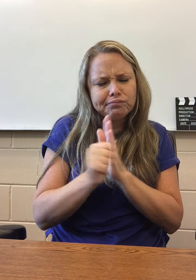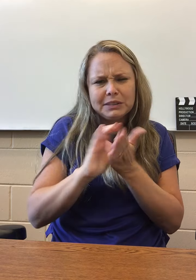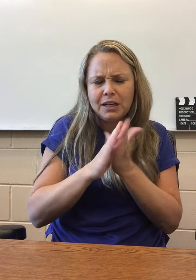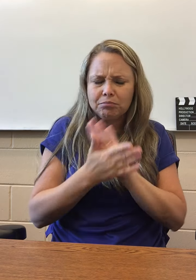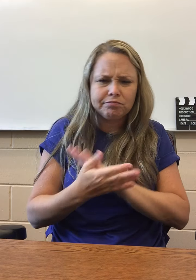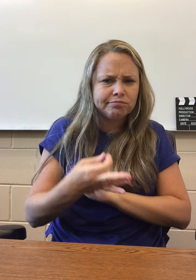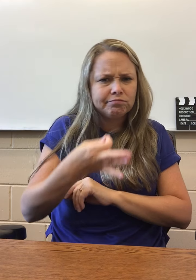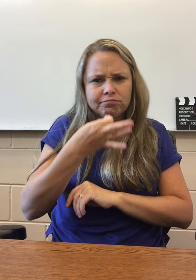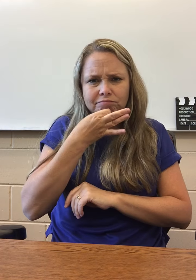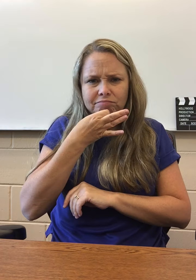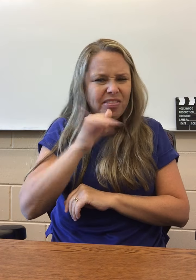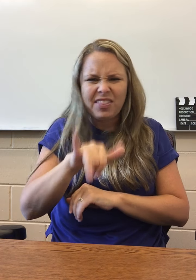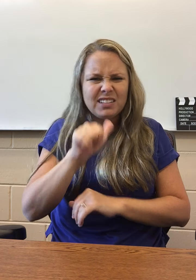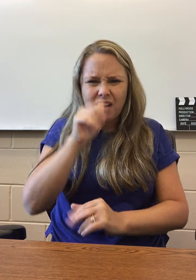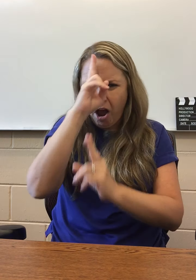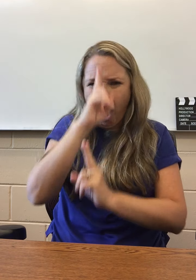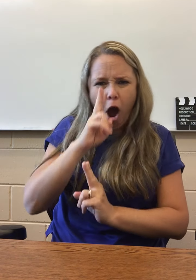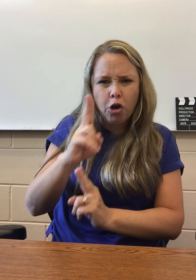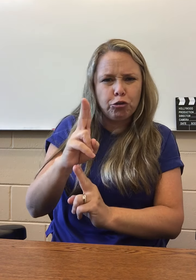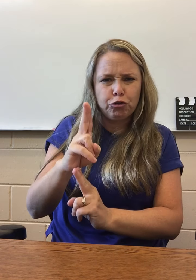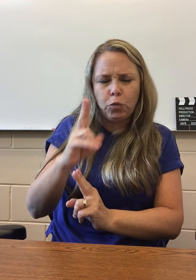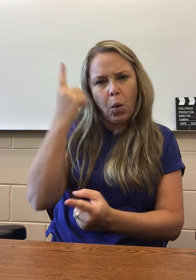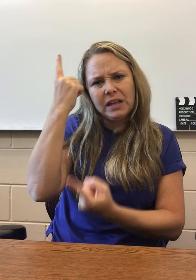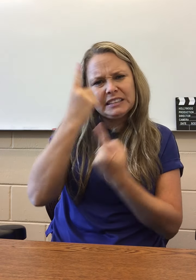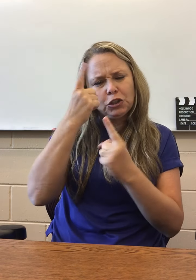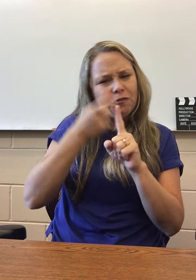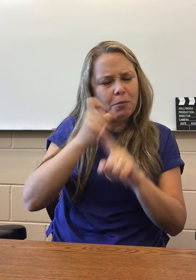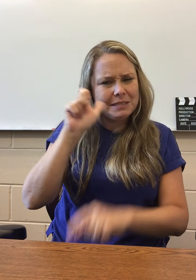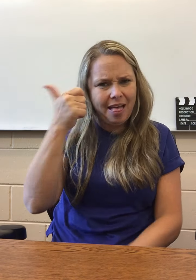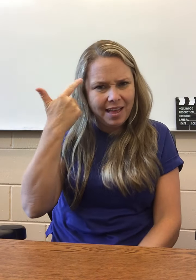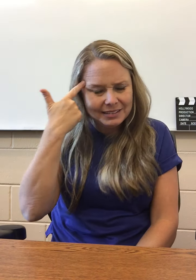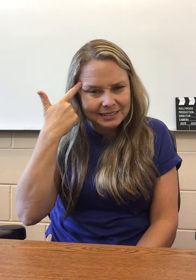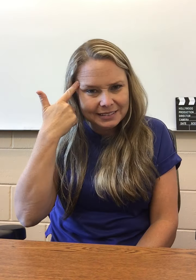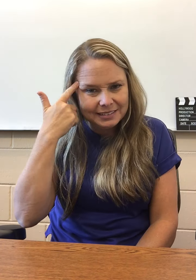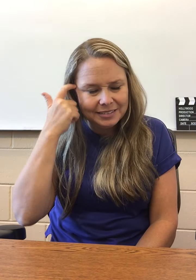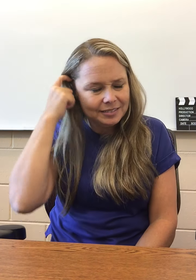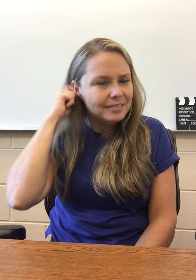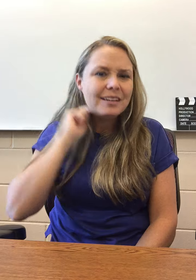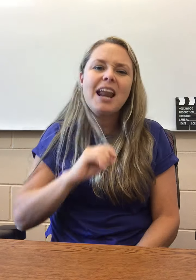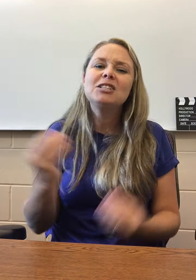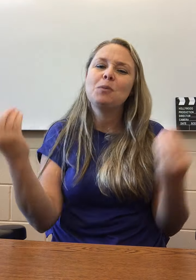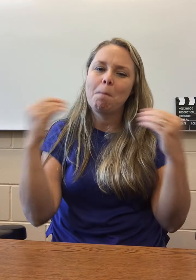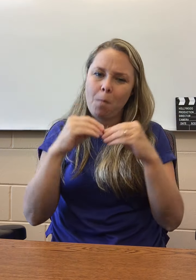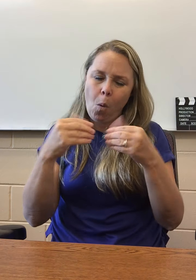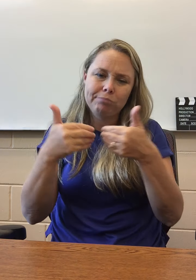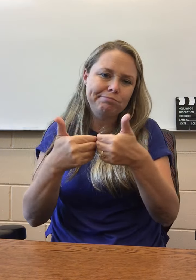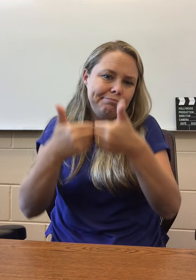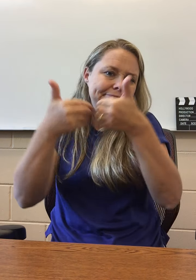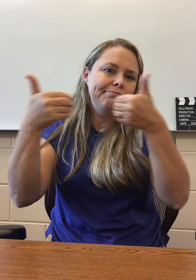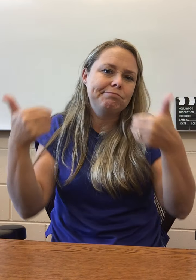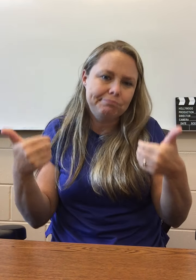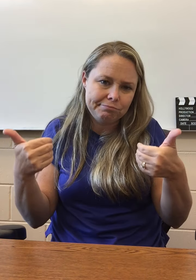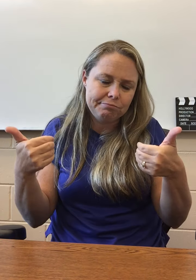or even thought of by tallahassie and it's going to be further degradation of of the whole of the whole crap